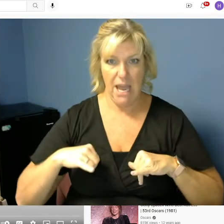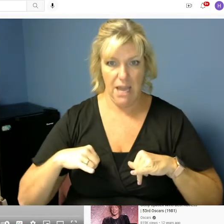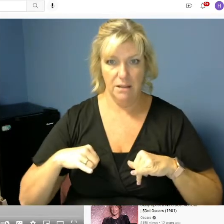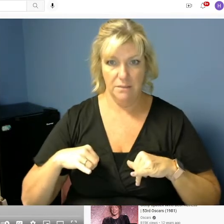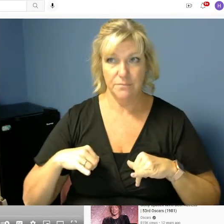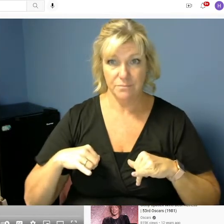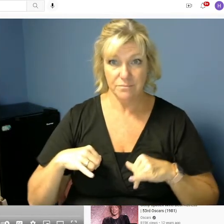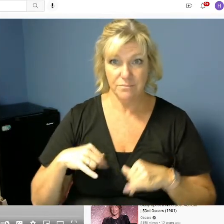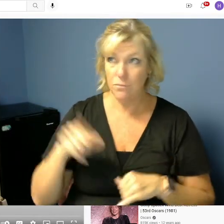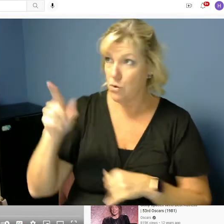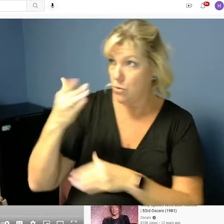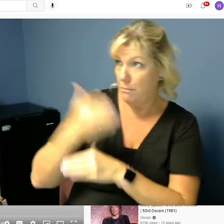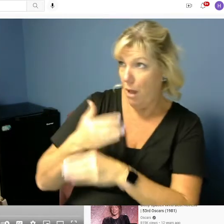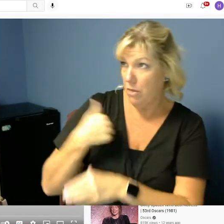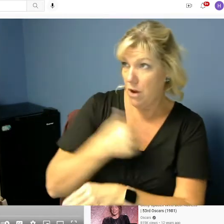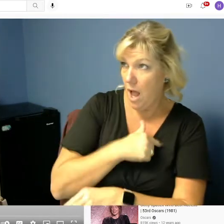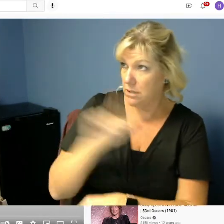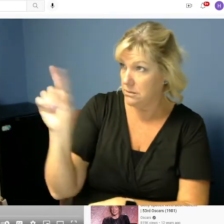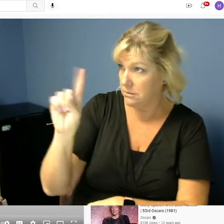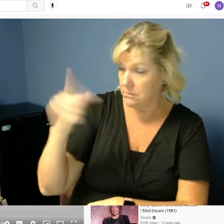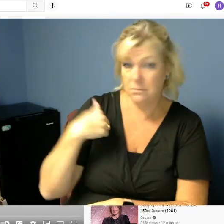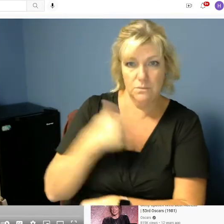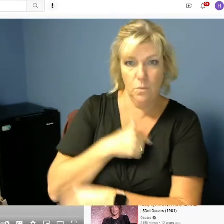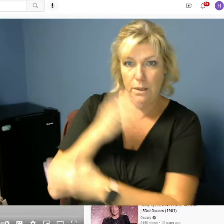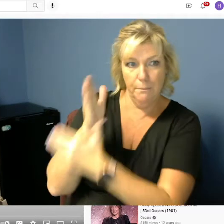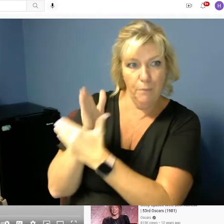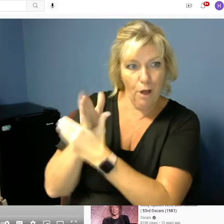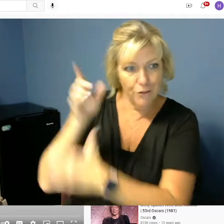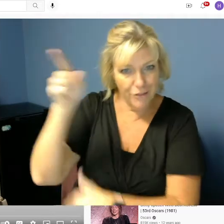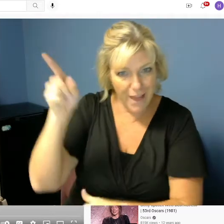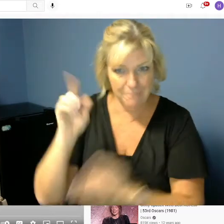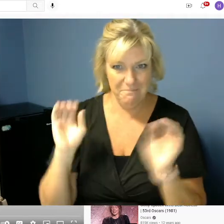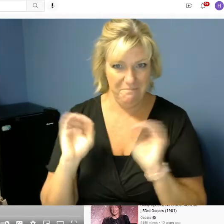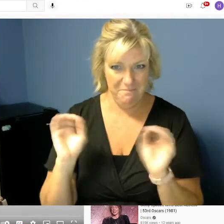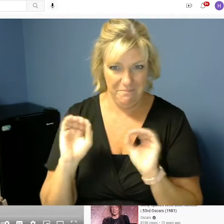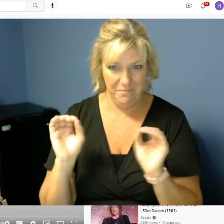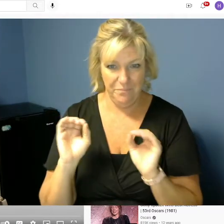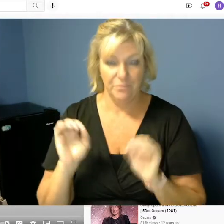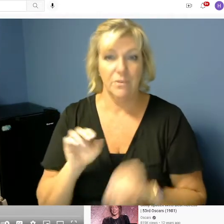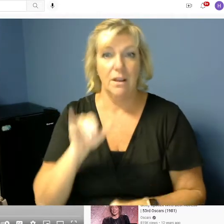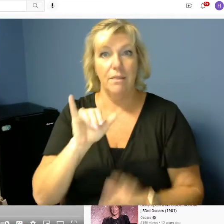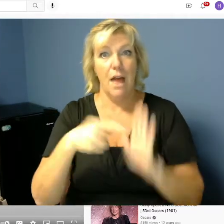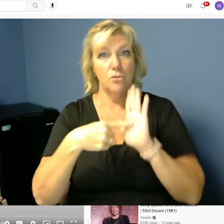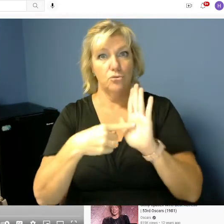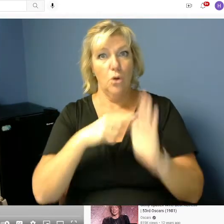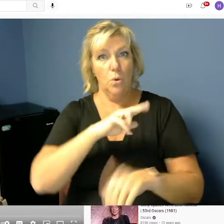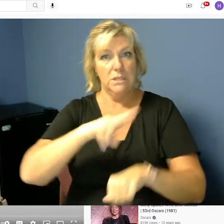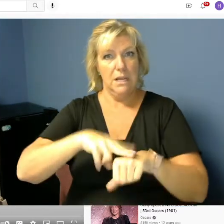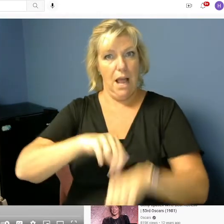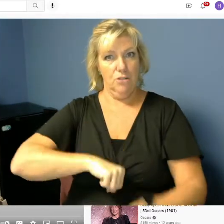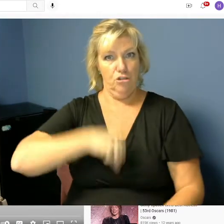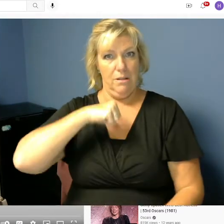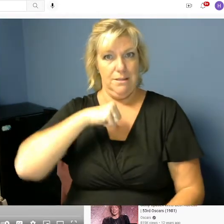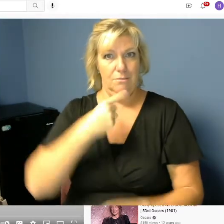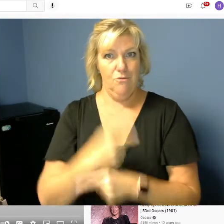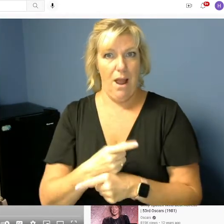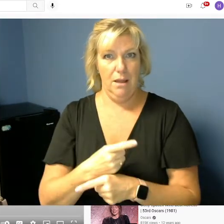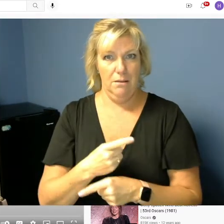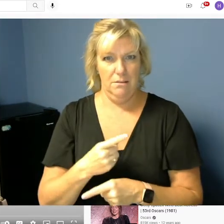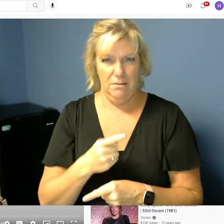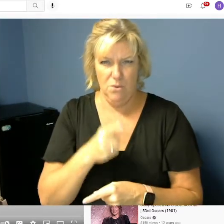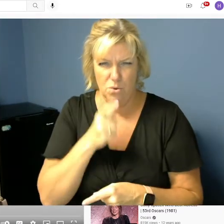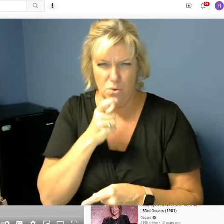our backyard, we'll stay out of your backyard. Now, the way this is a great reflection of nationalism is because who are we, right,